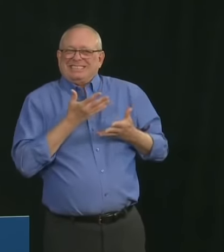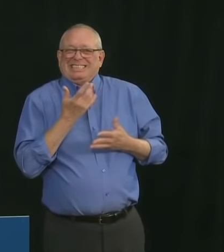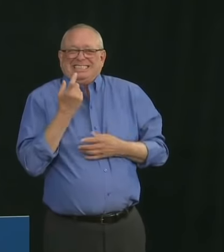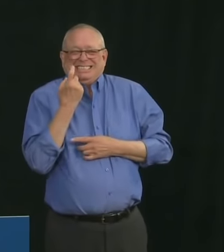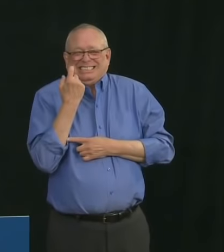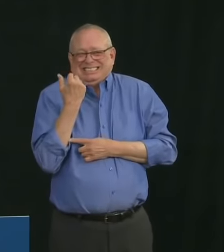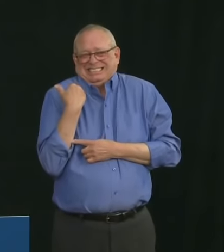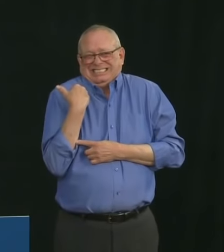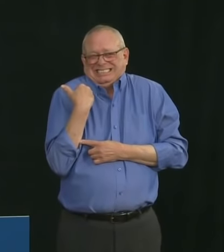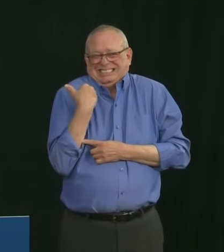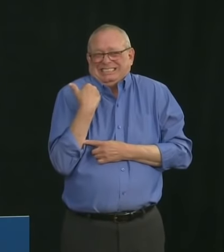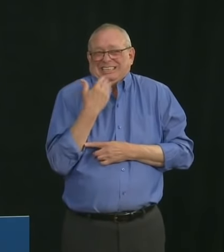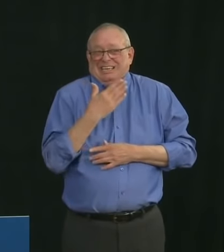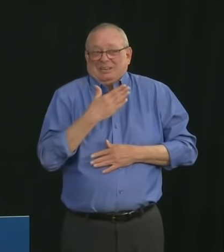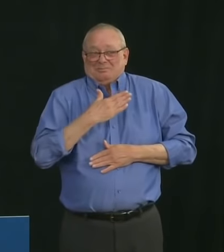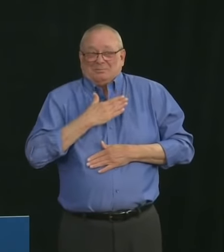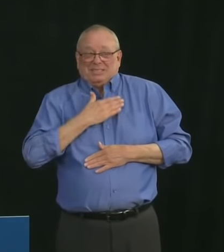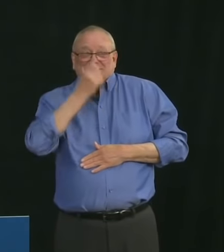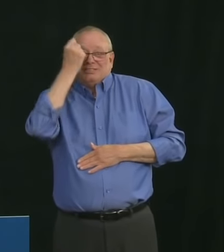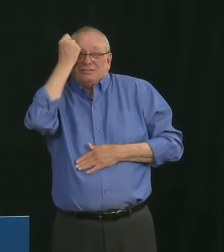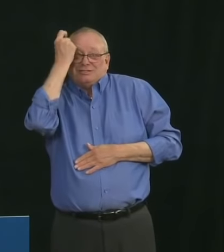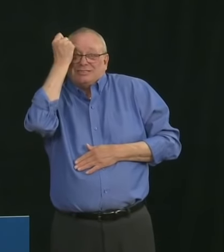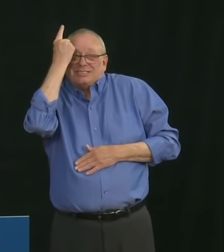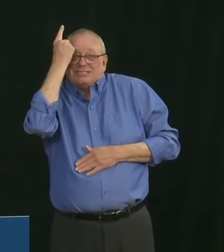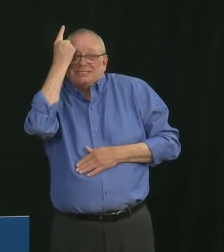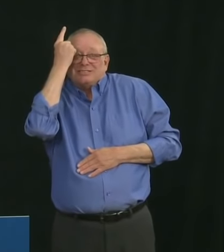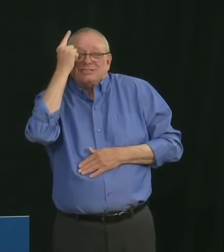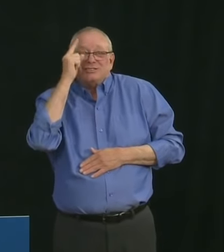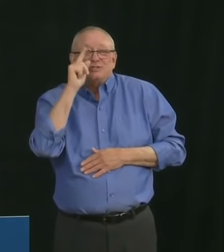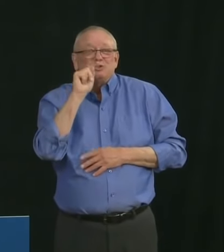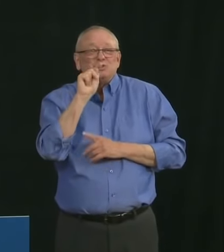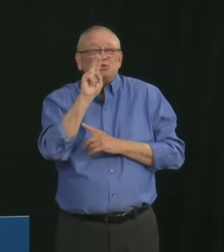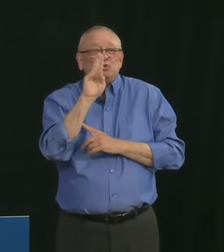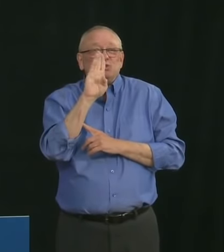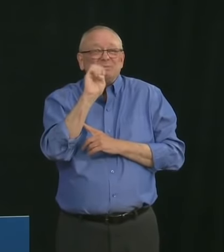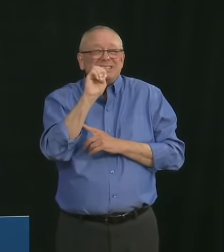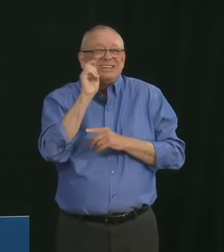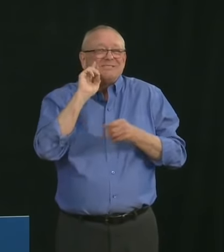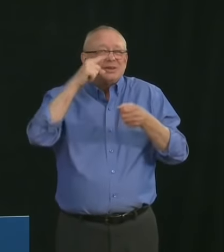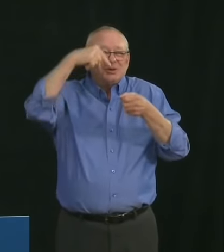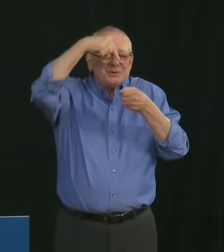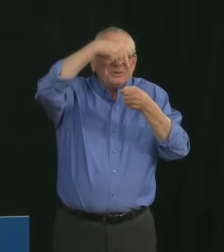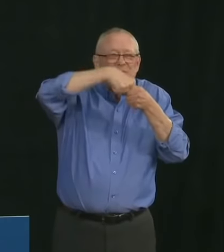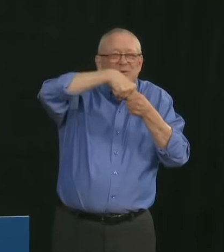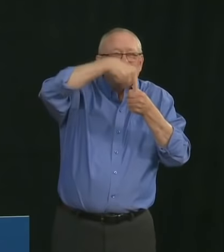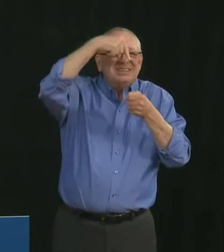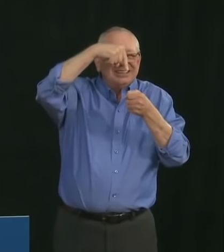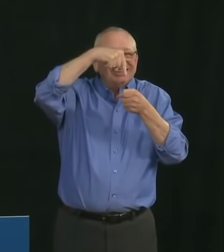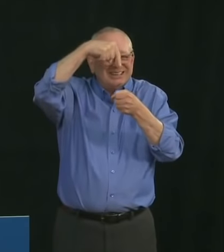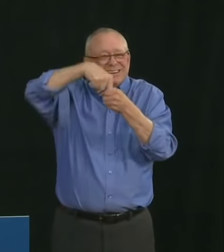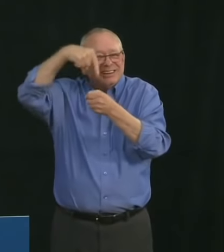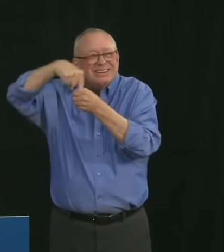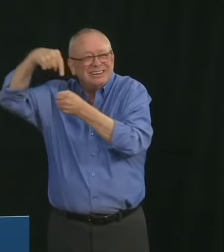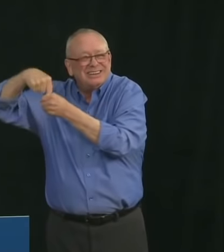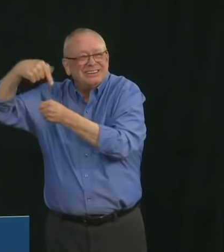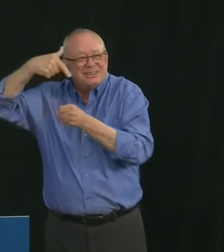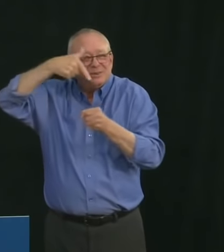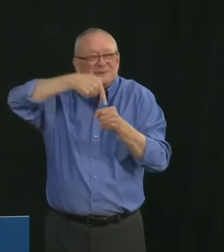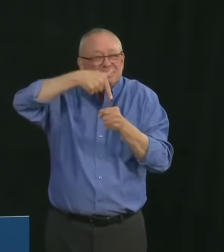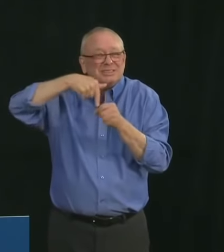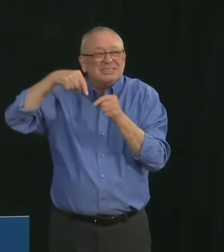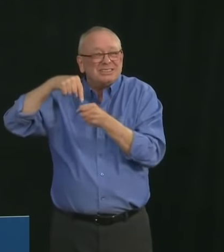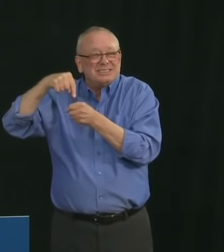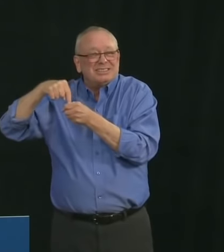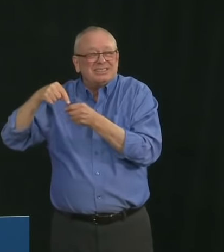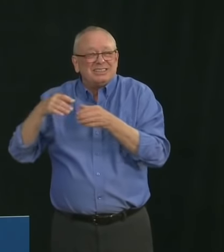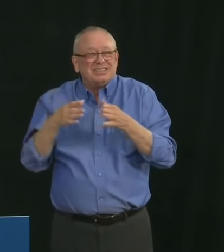test tubes that had been used in sample collection did show up at the lab where they would be moved into